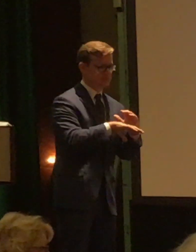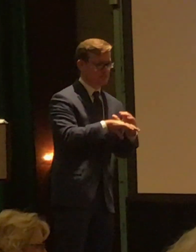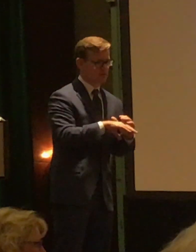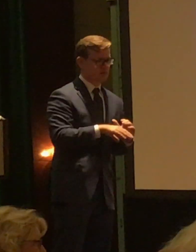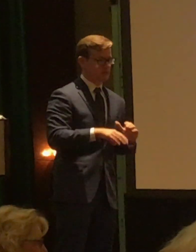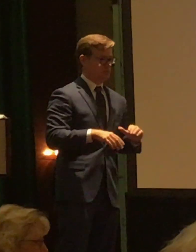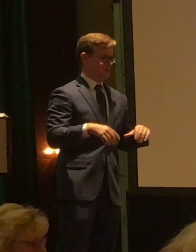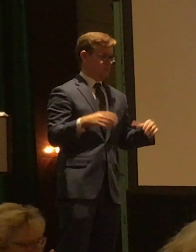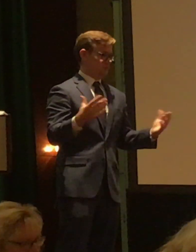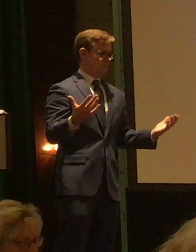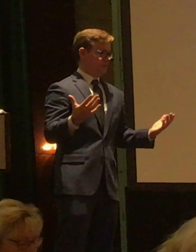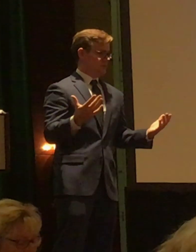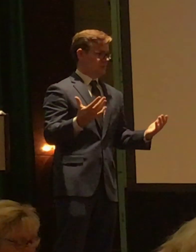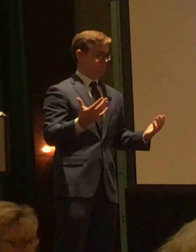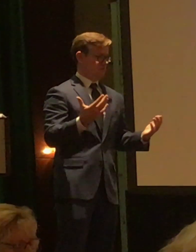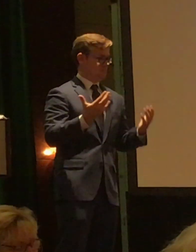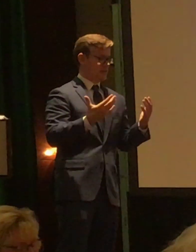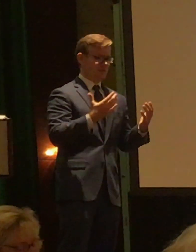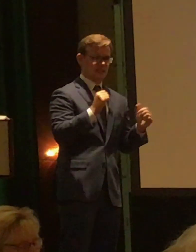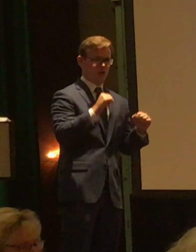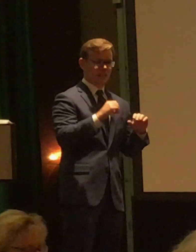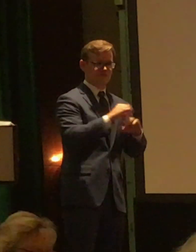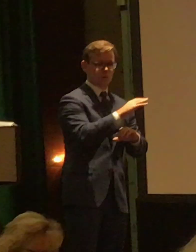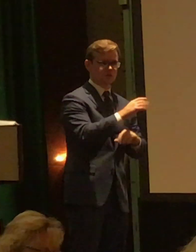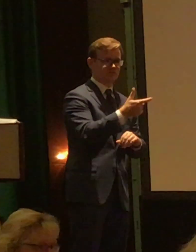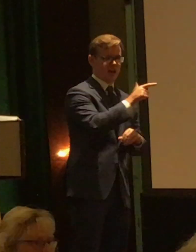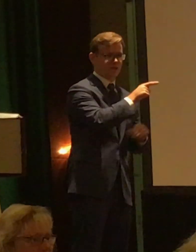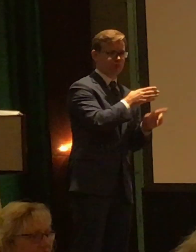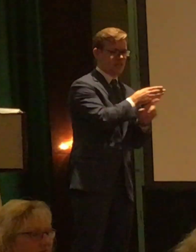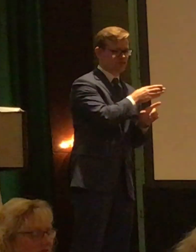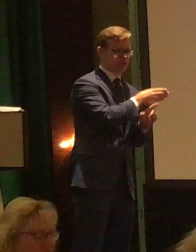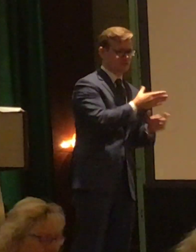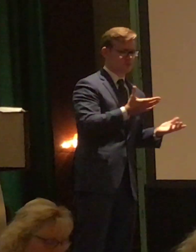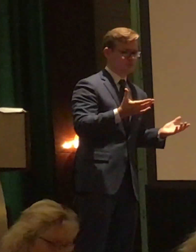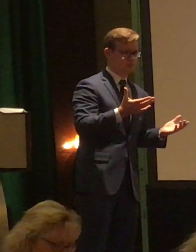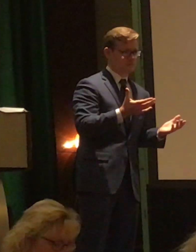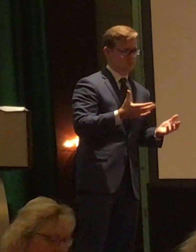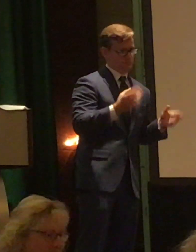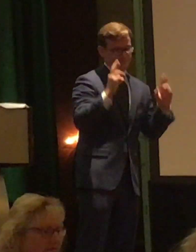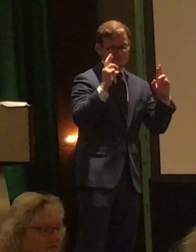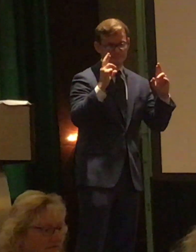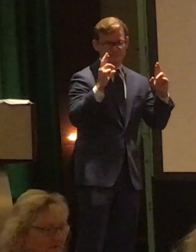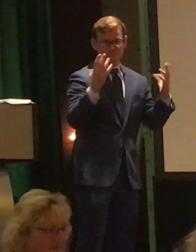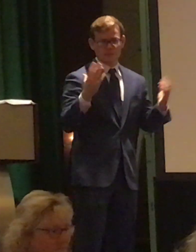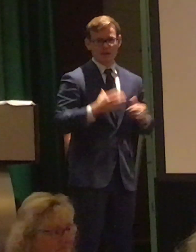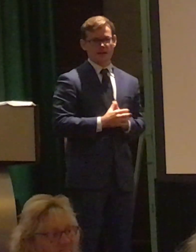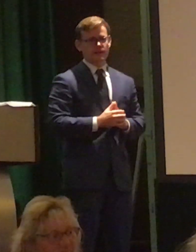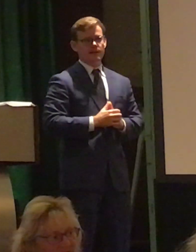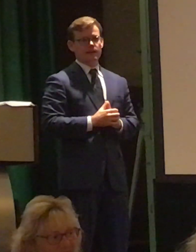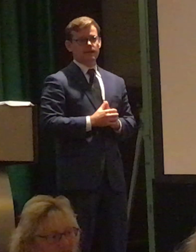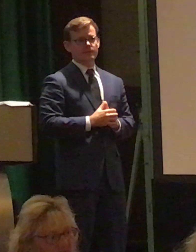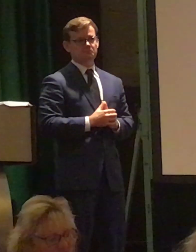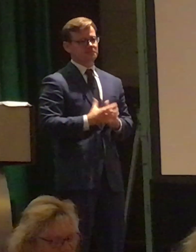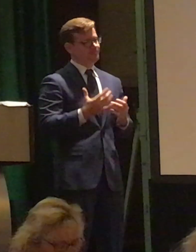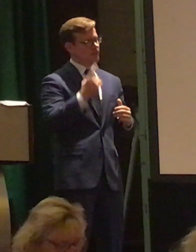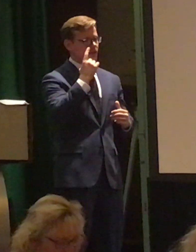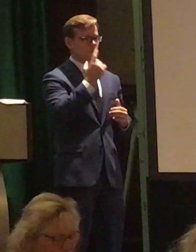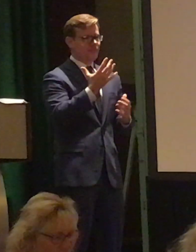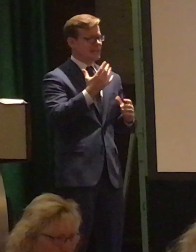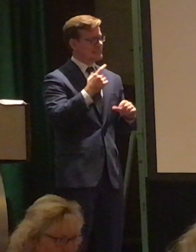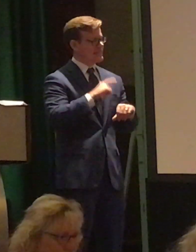up a new branch, while they're setting up the regulations for this branch, perhaps we could get in on the ground floor.